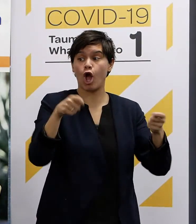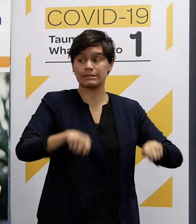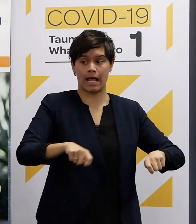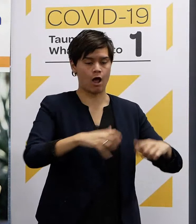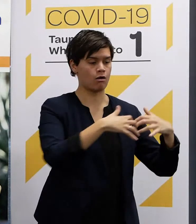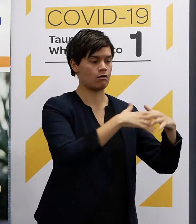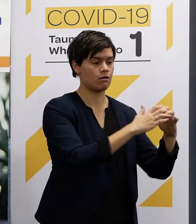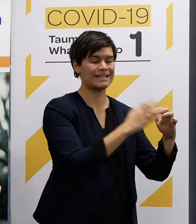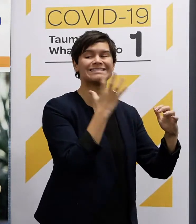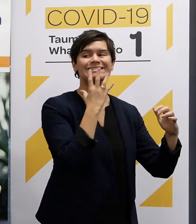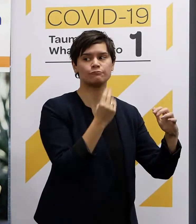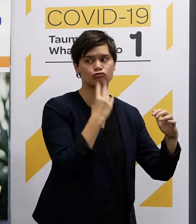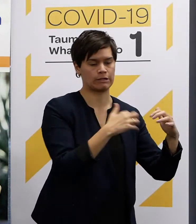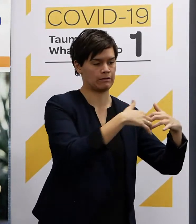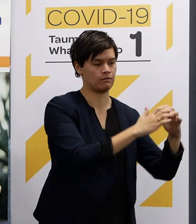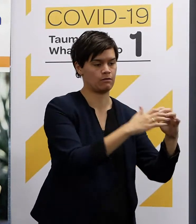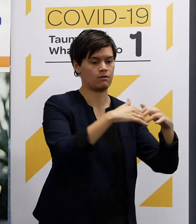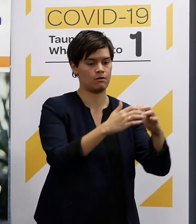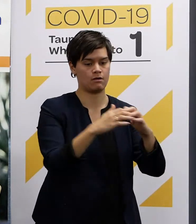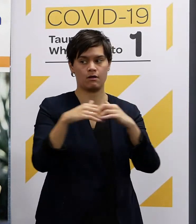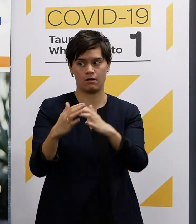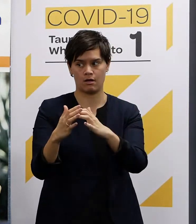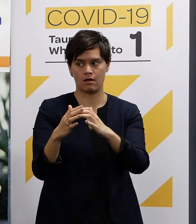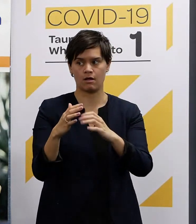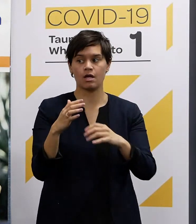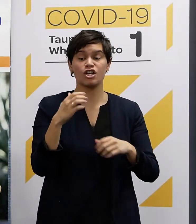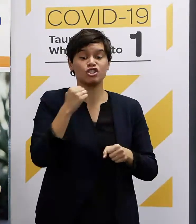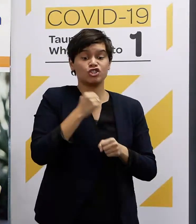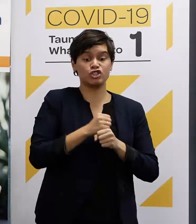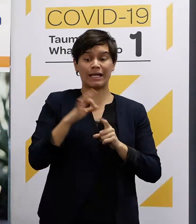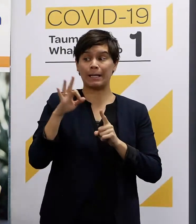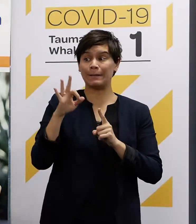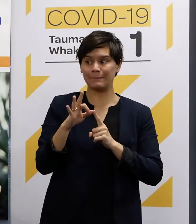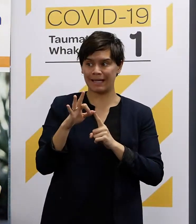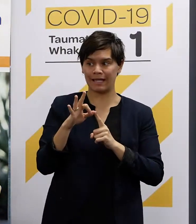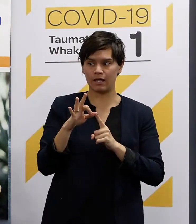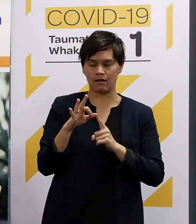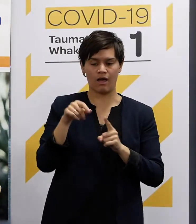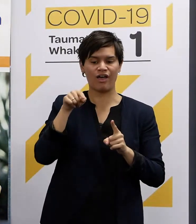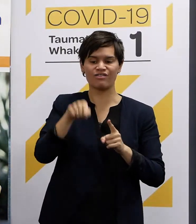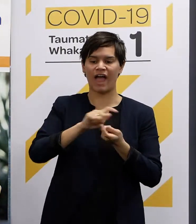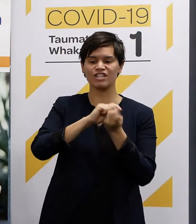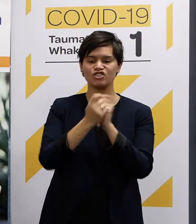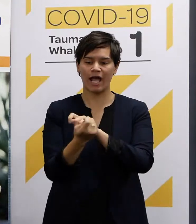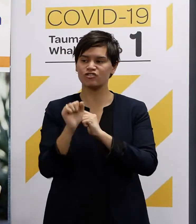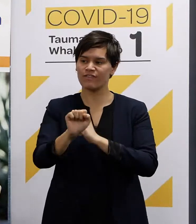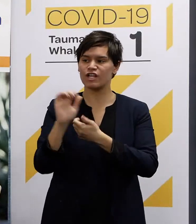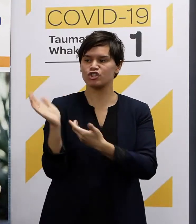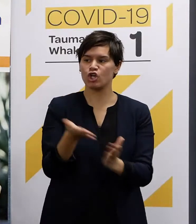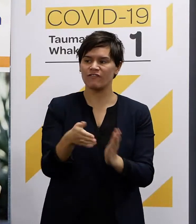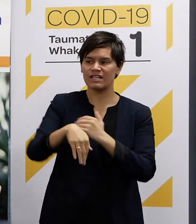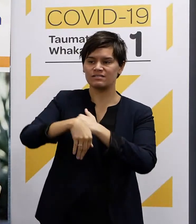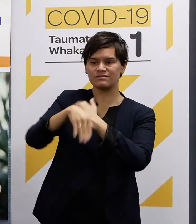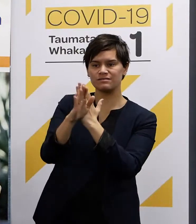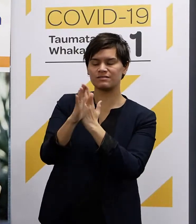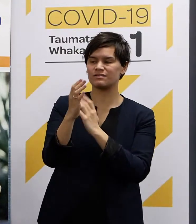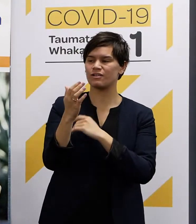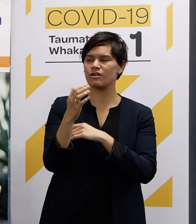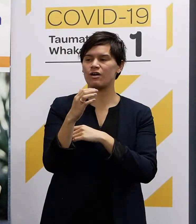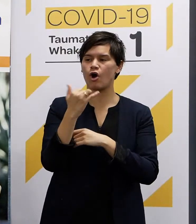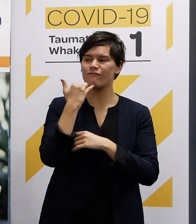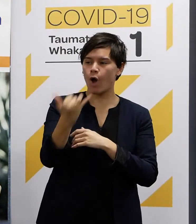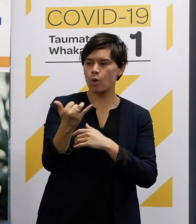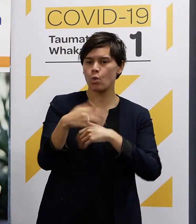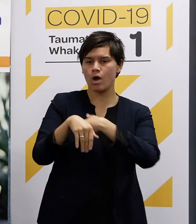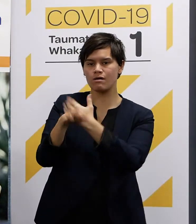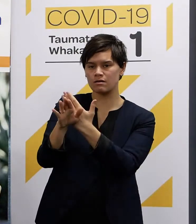and subsequently, while general practices were seeing most of their people through virtual consultations. A couple more questions, one here first. They have been told